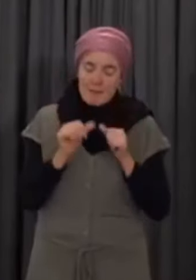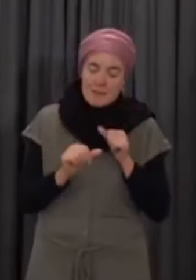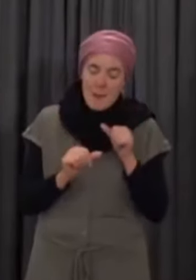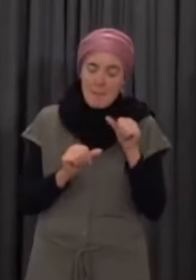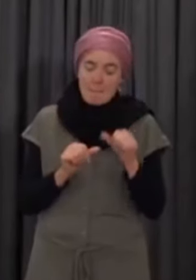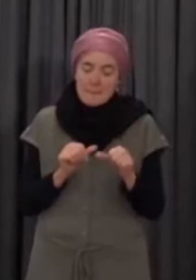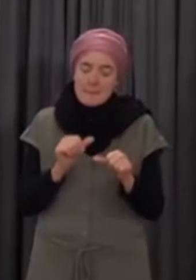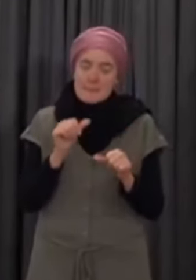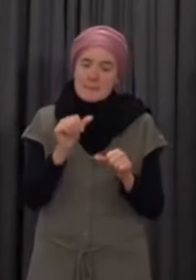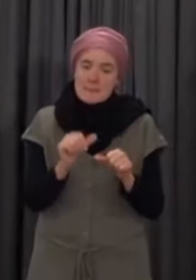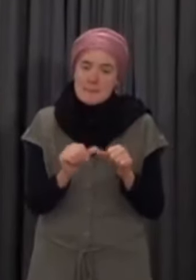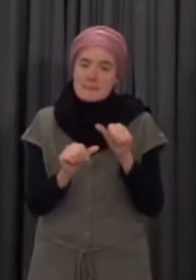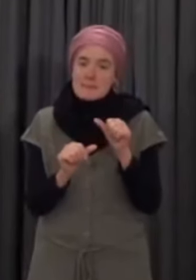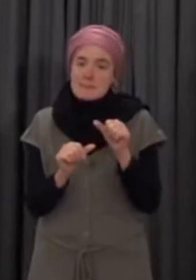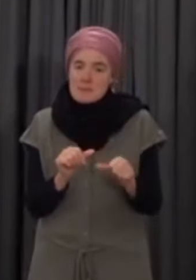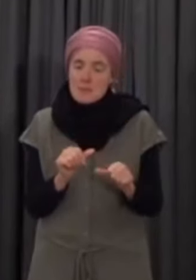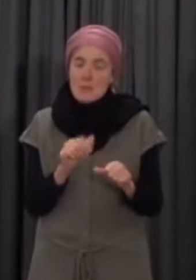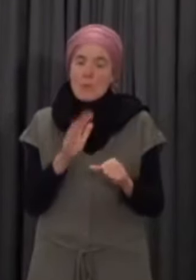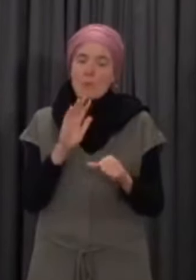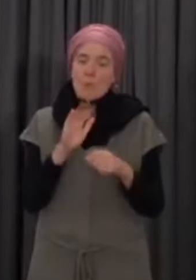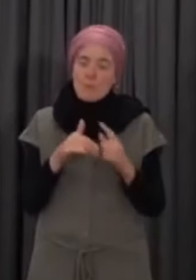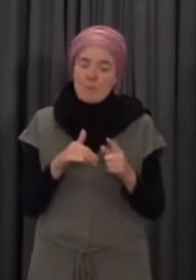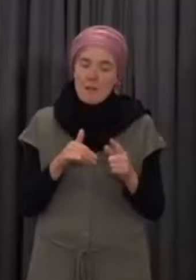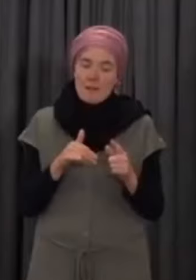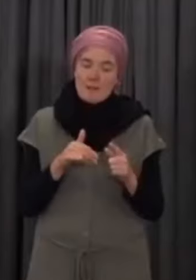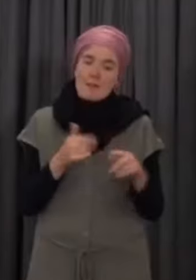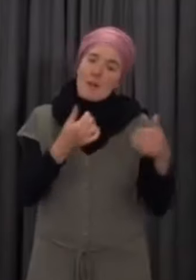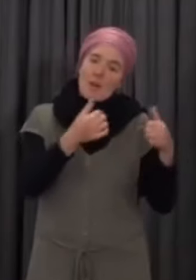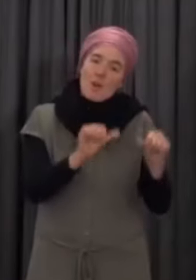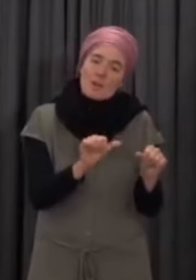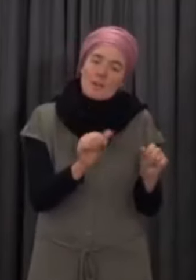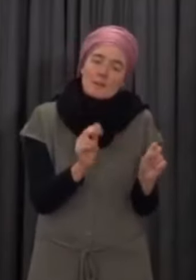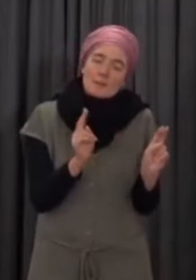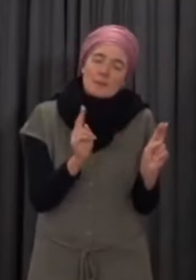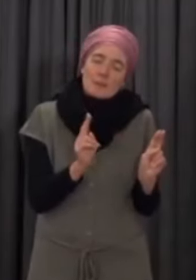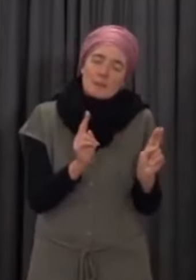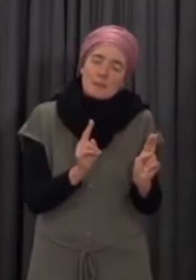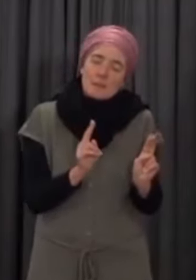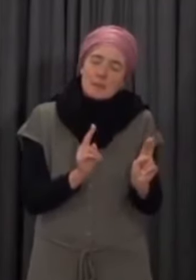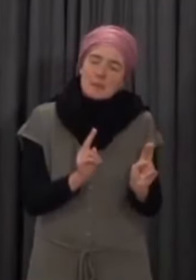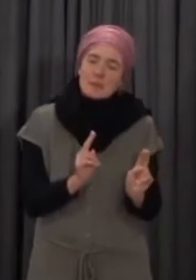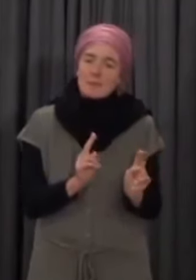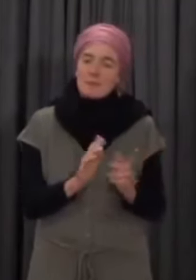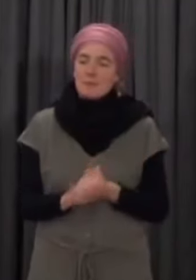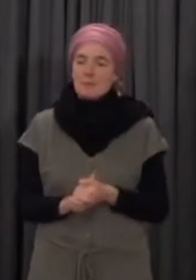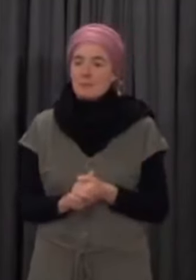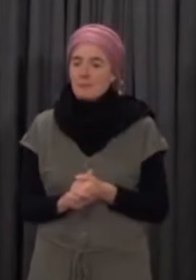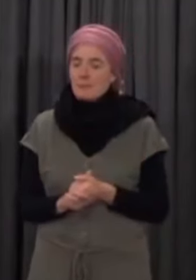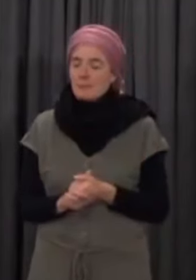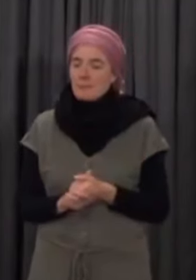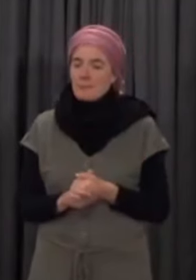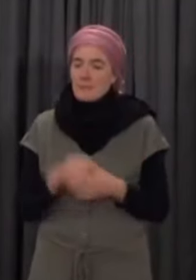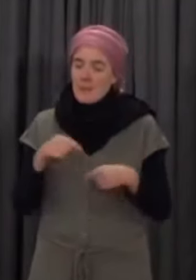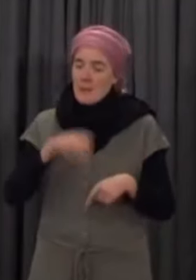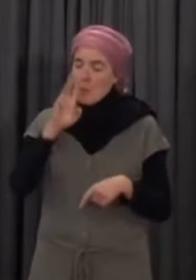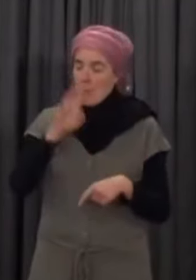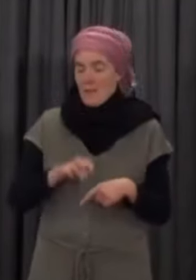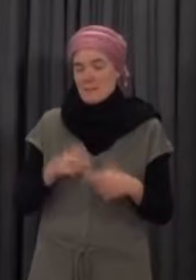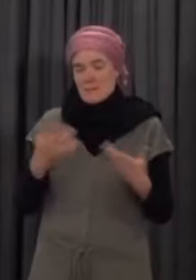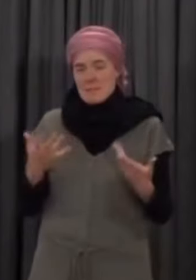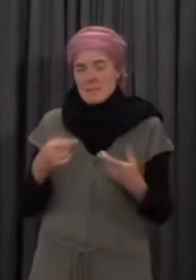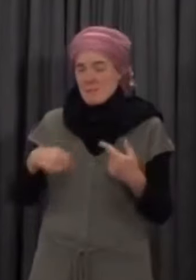lifting lockdown. So the fundamental approach remains a UK approach. We are used in Wales to the fact that with a